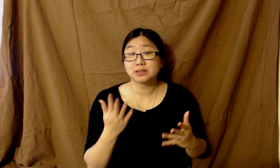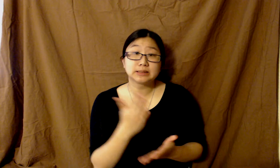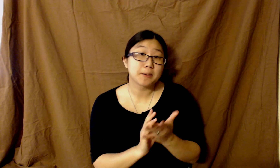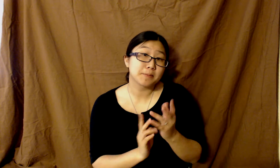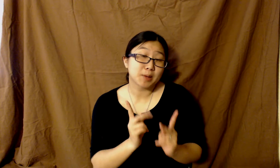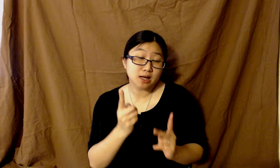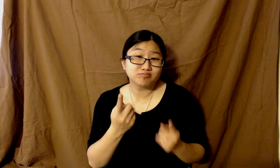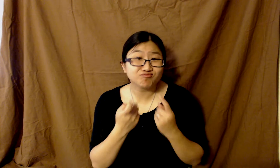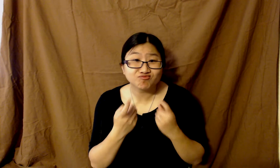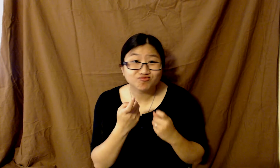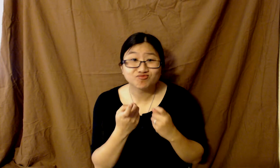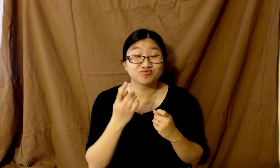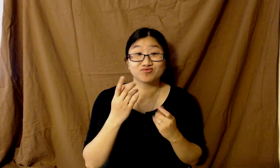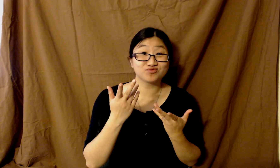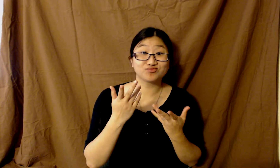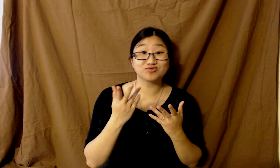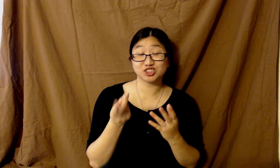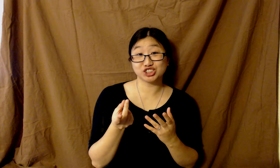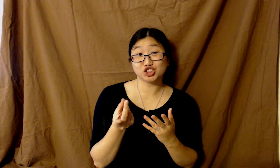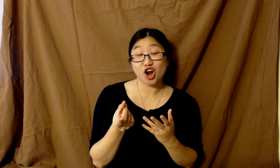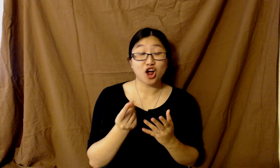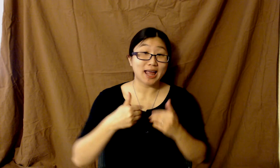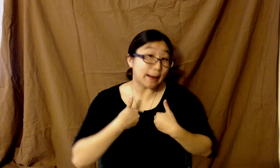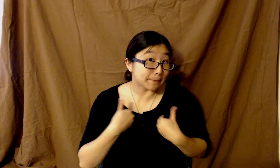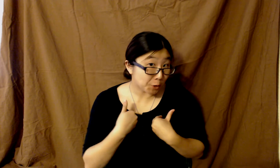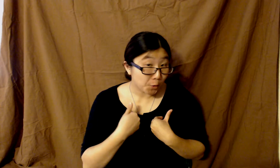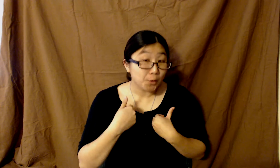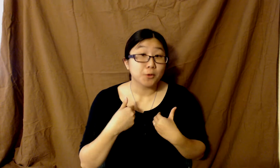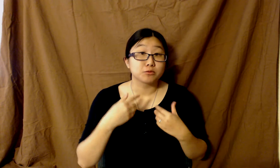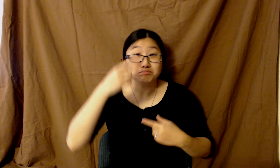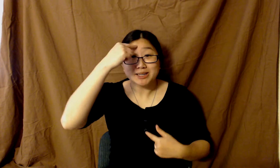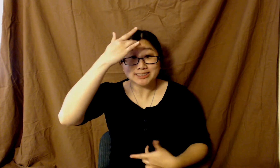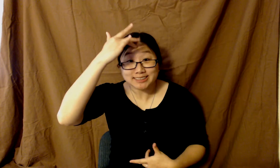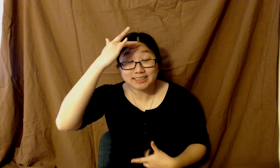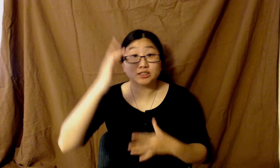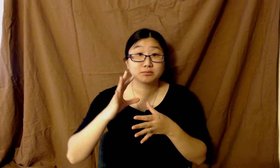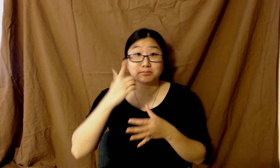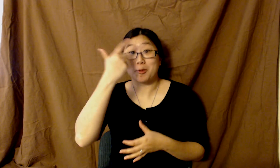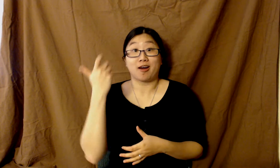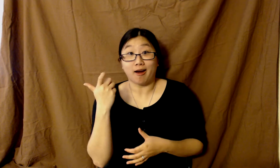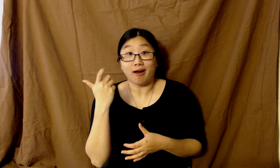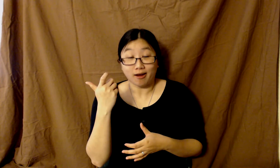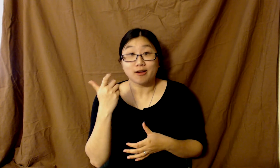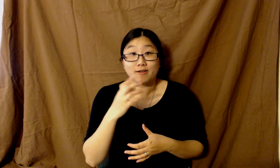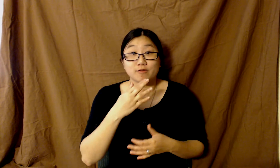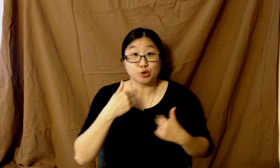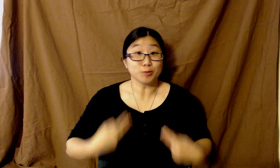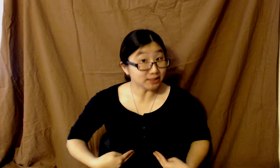more complicated than that. So one great thing that has happened to me is recently I published a book